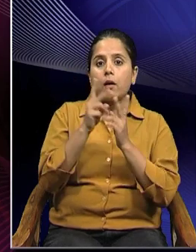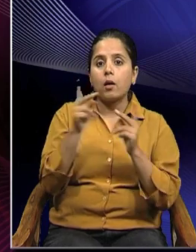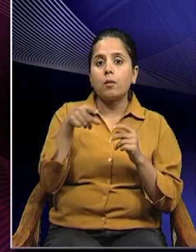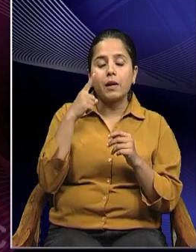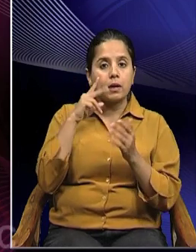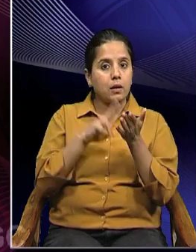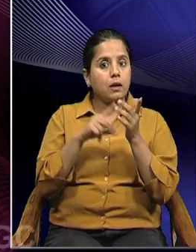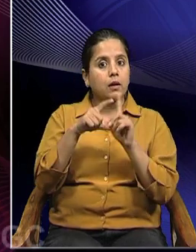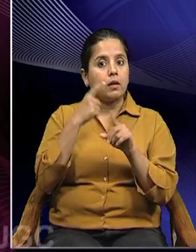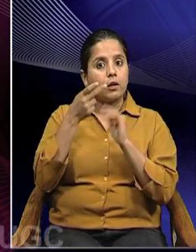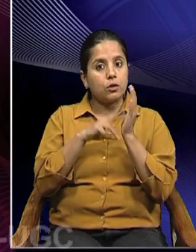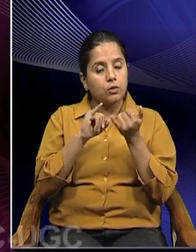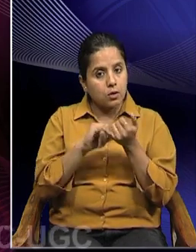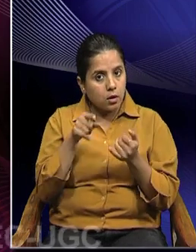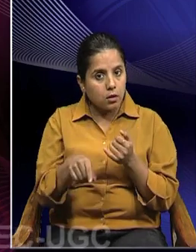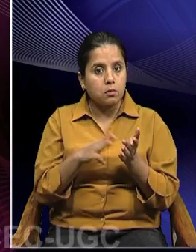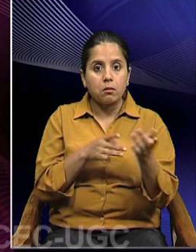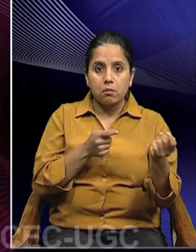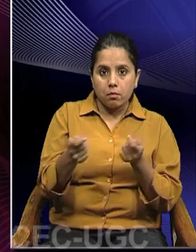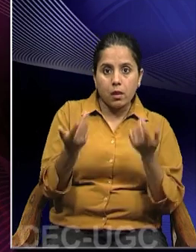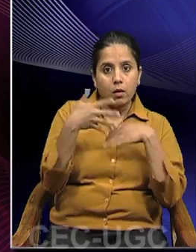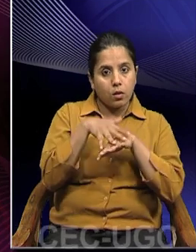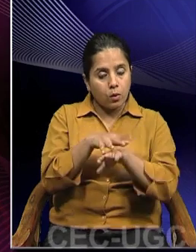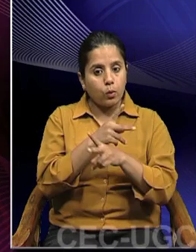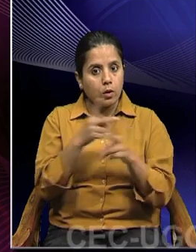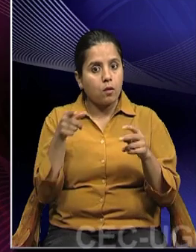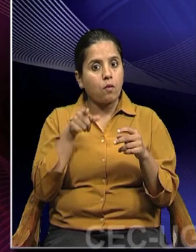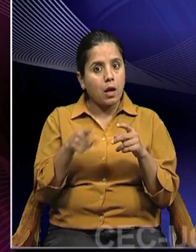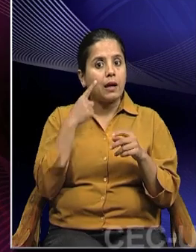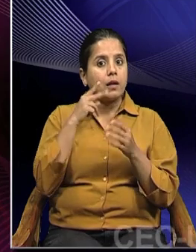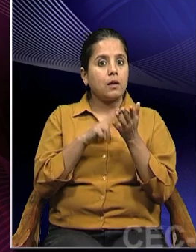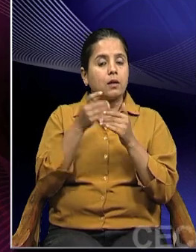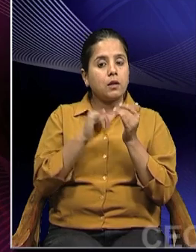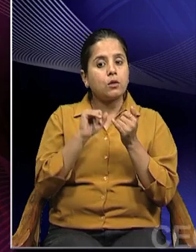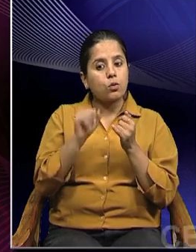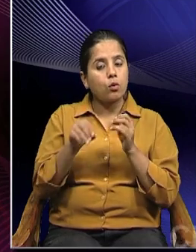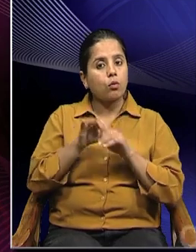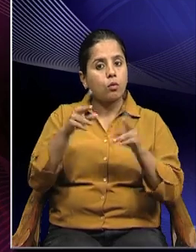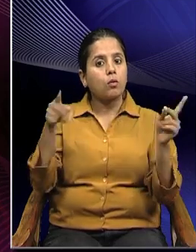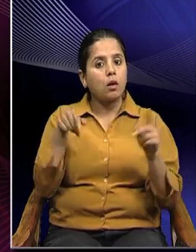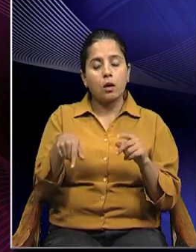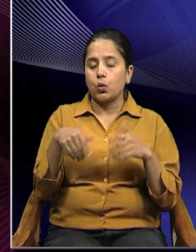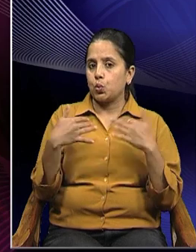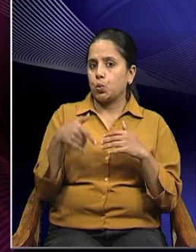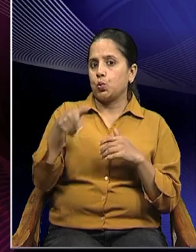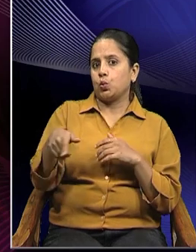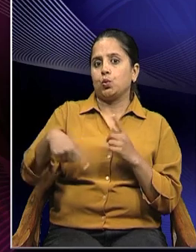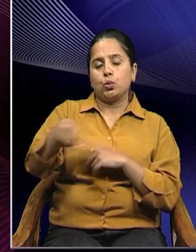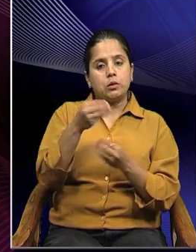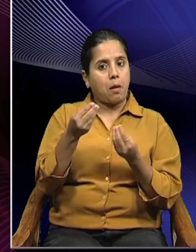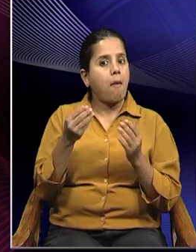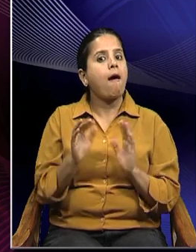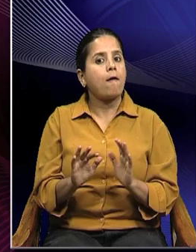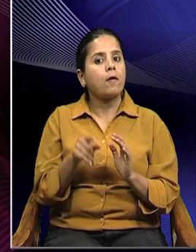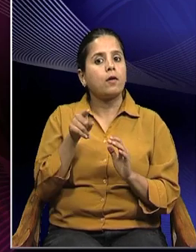indigenous management on the basis of integrative indigenization of these influences are very much there into